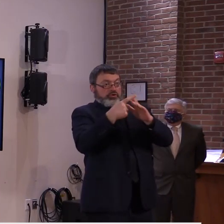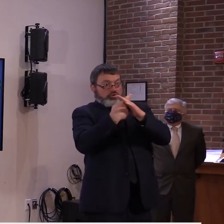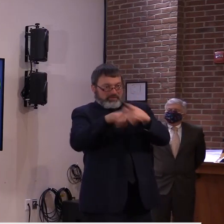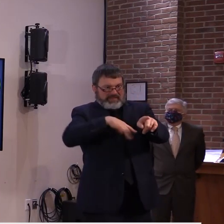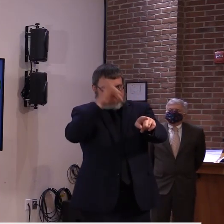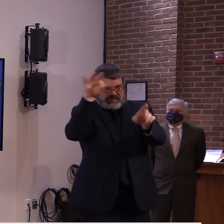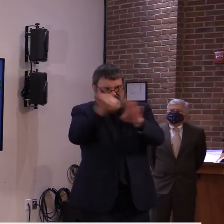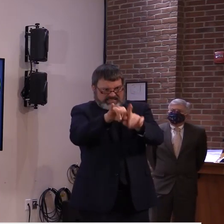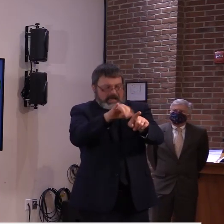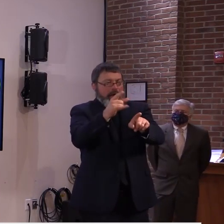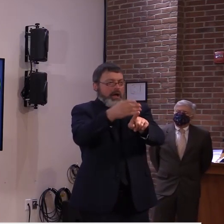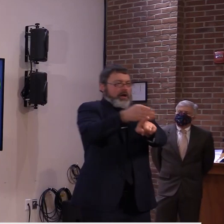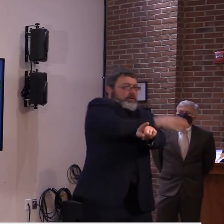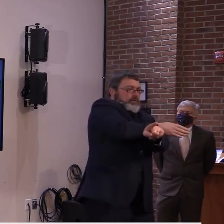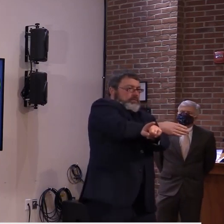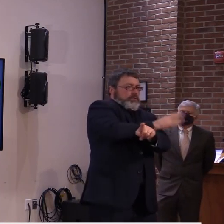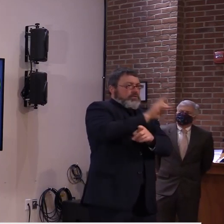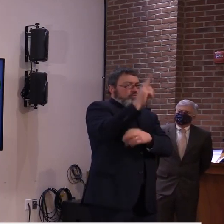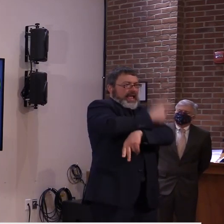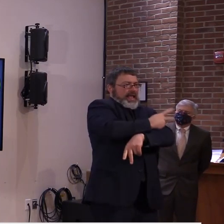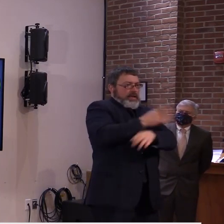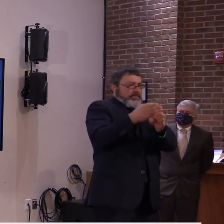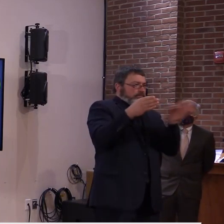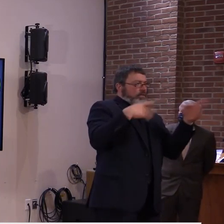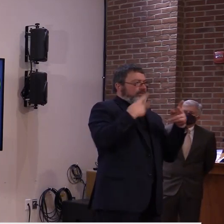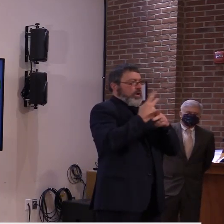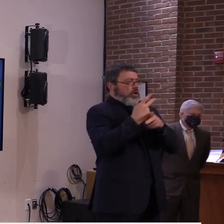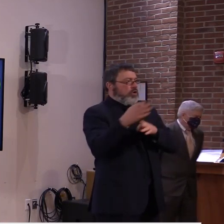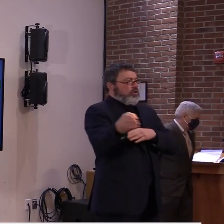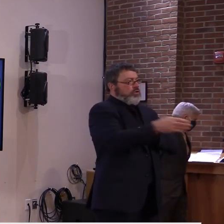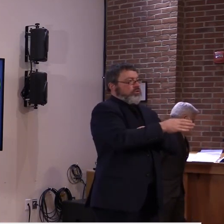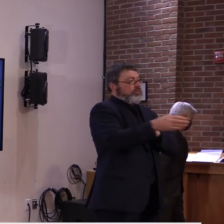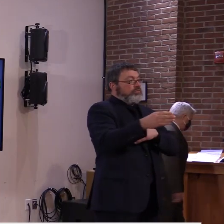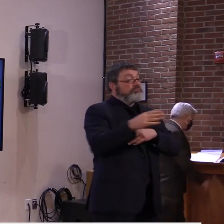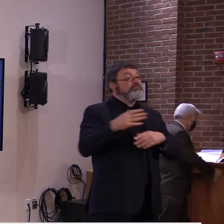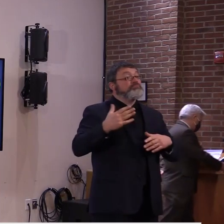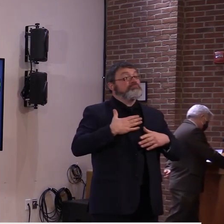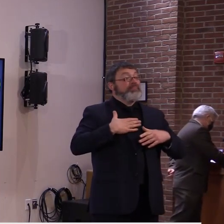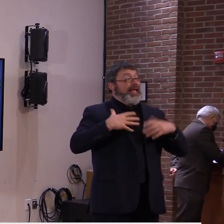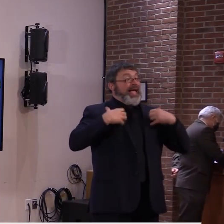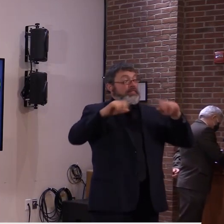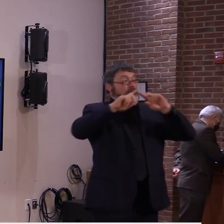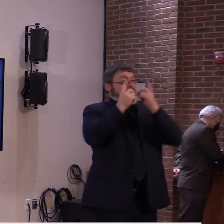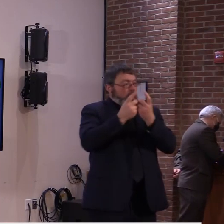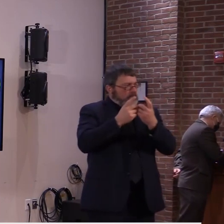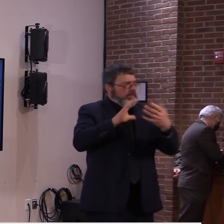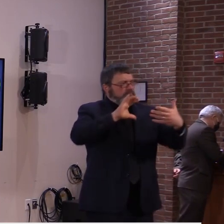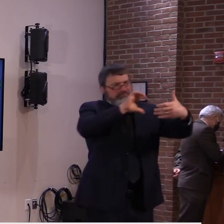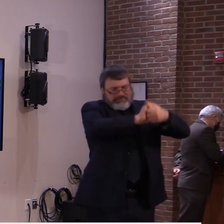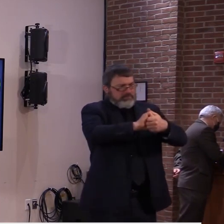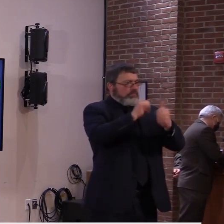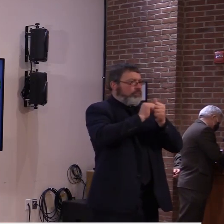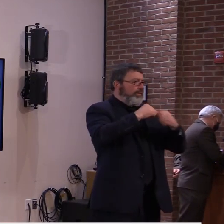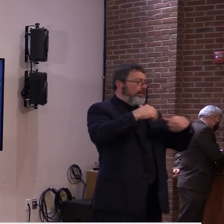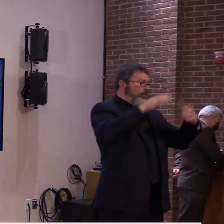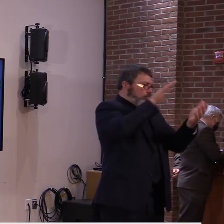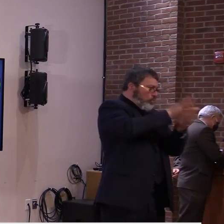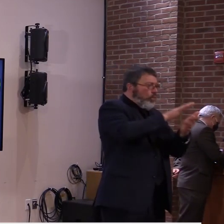felt completely well. So that's why we do work with schools very closely, but I don't want to just say